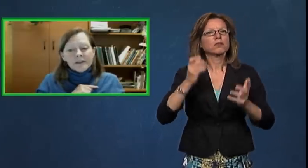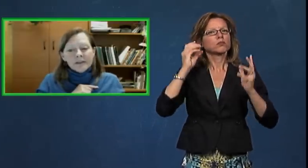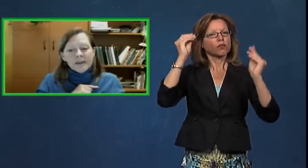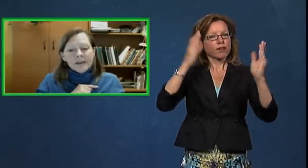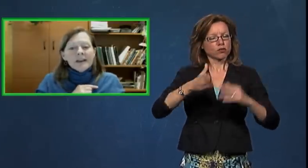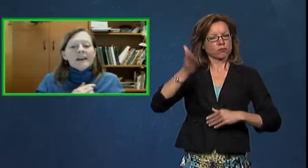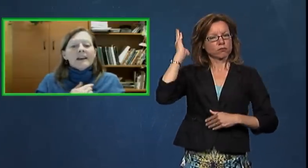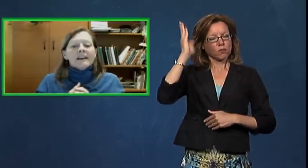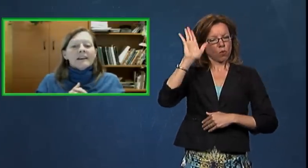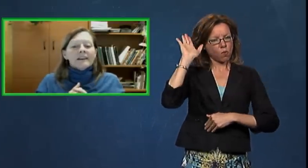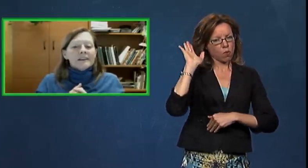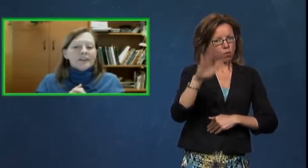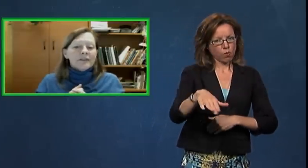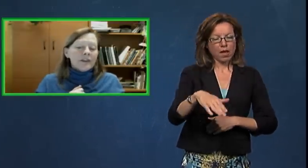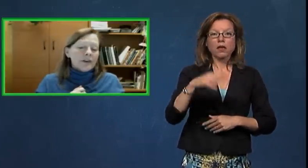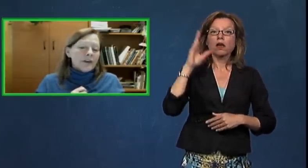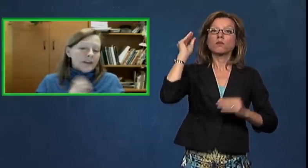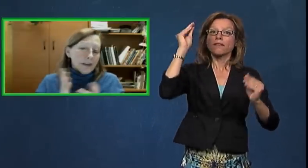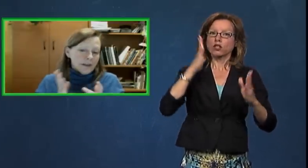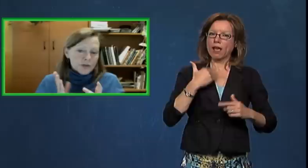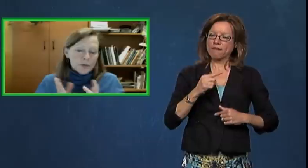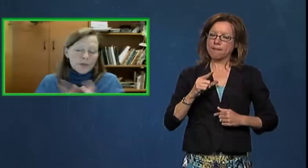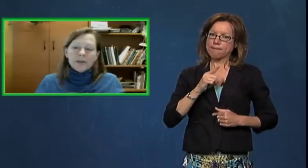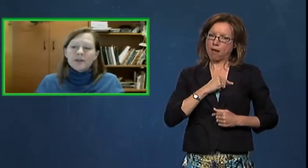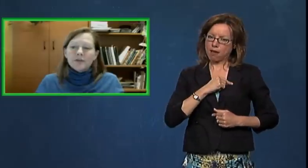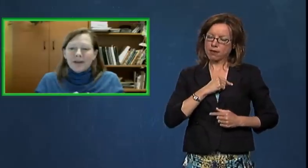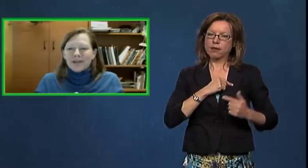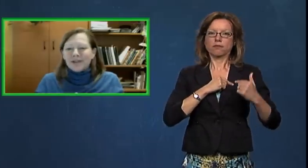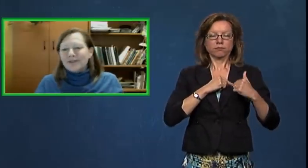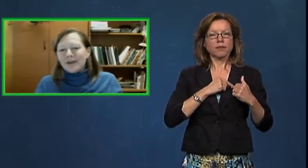mic'd, and if there, again, is no